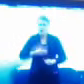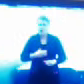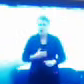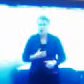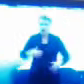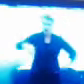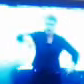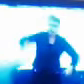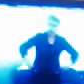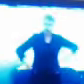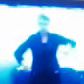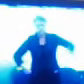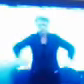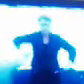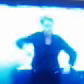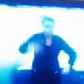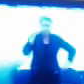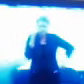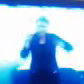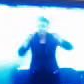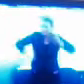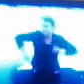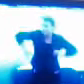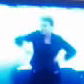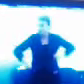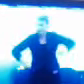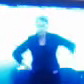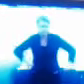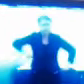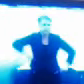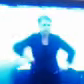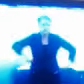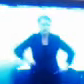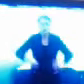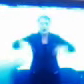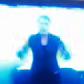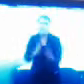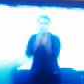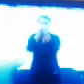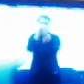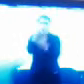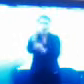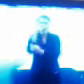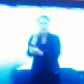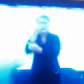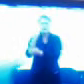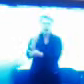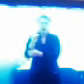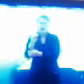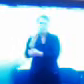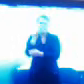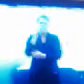And the cat was still hungry, so it went trotting on its way, and it met